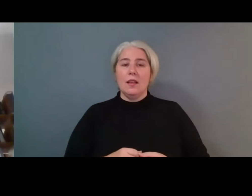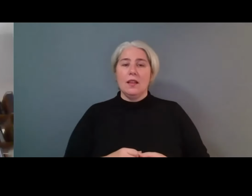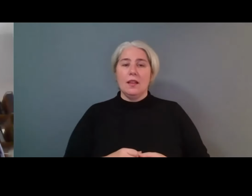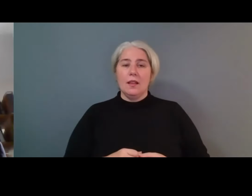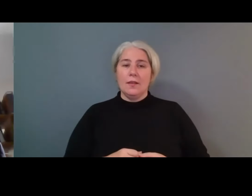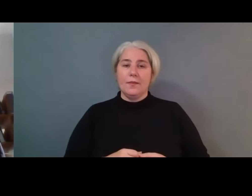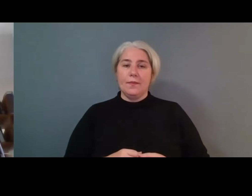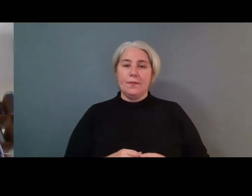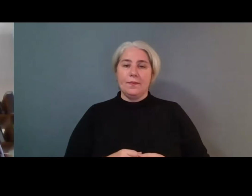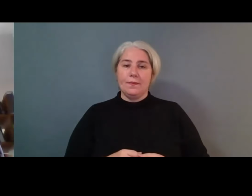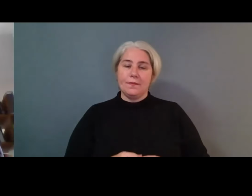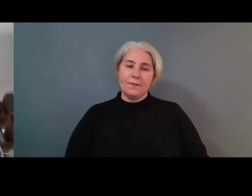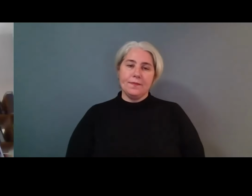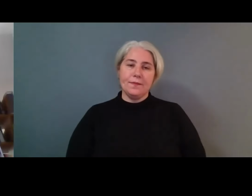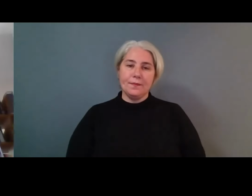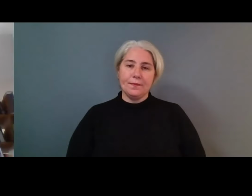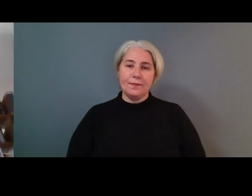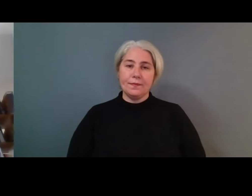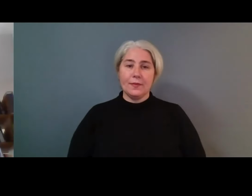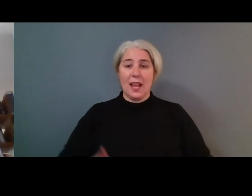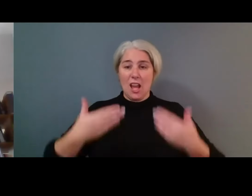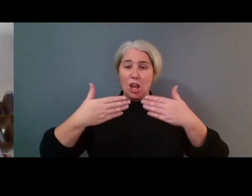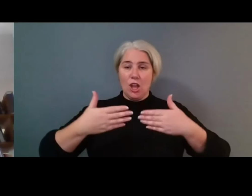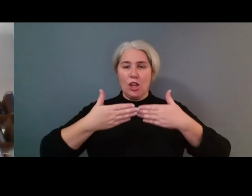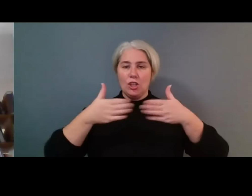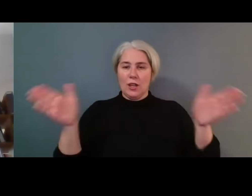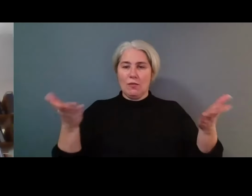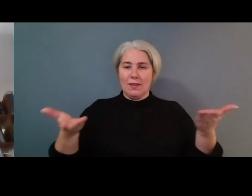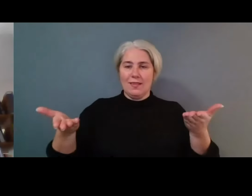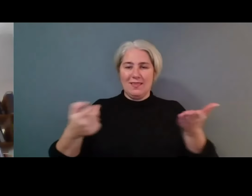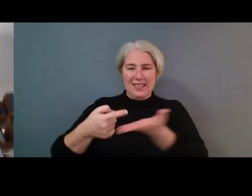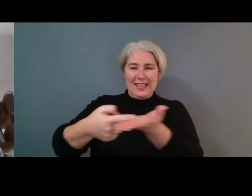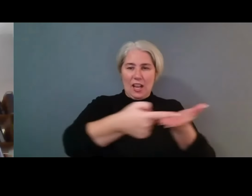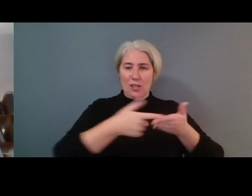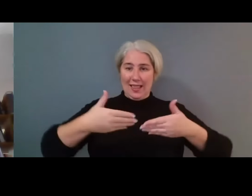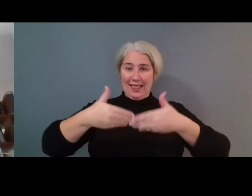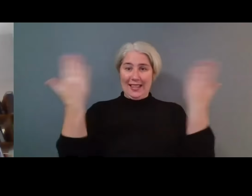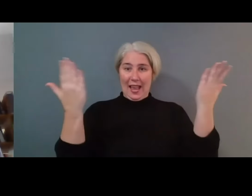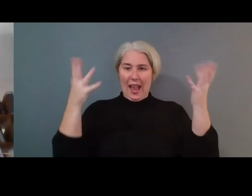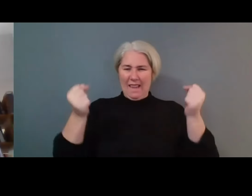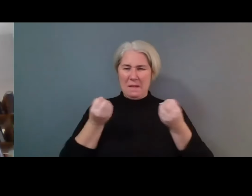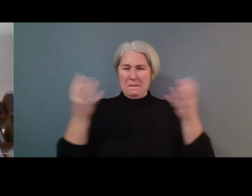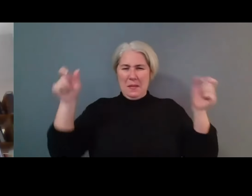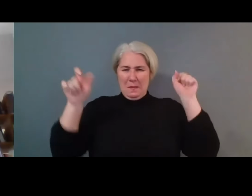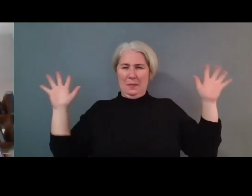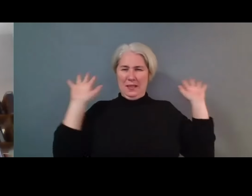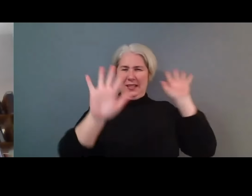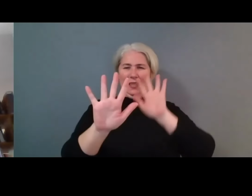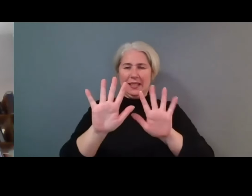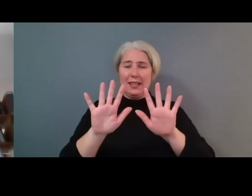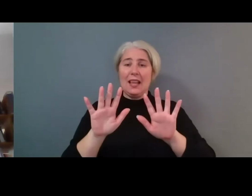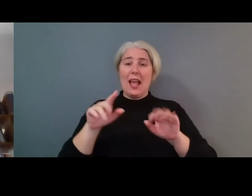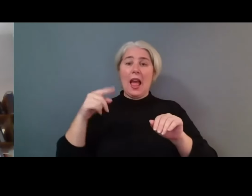who consult and take part in the day of general discussion deliver a written submission to the committee, because